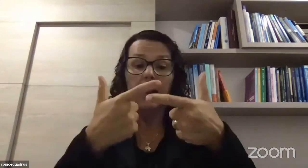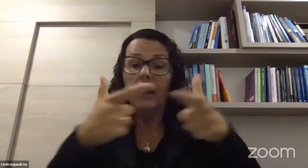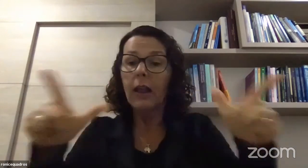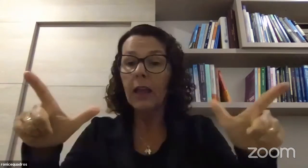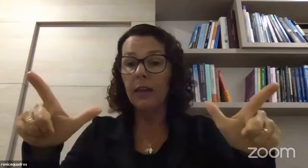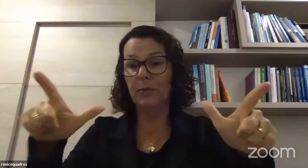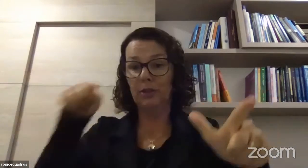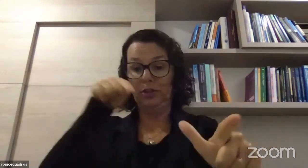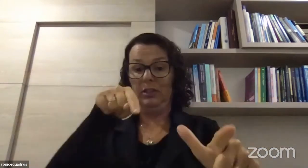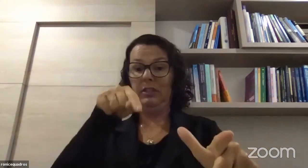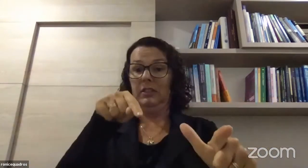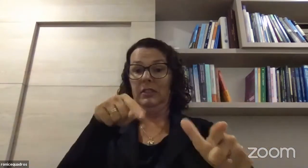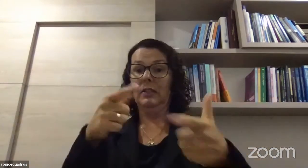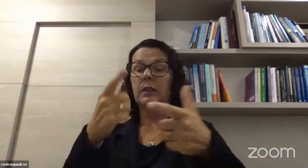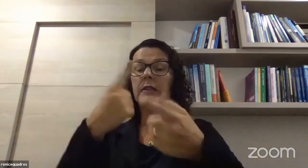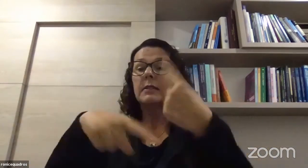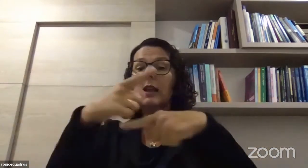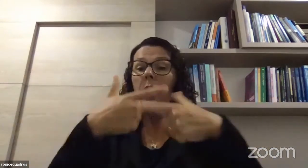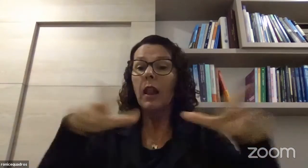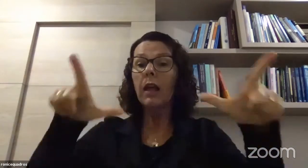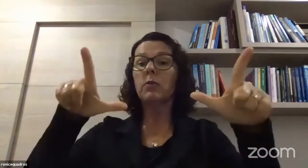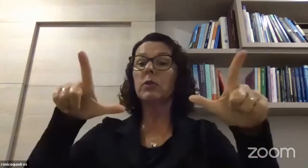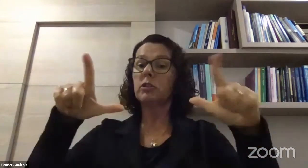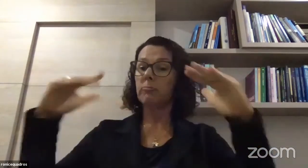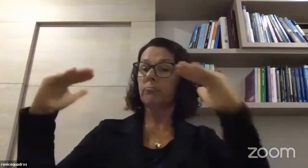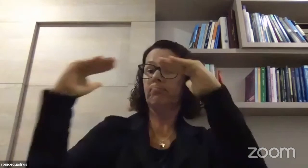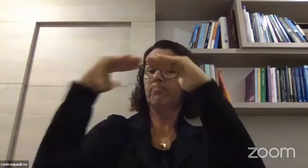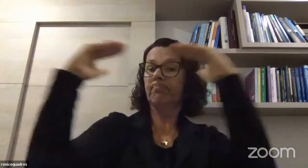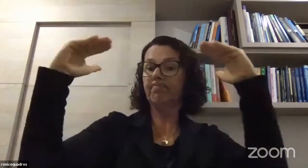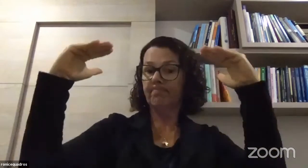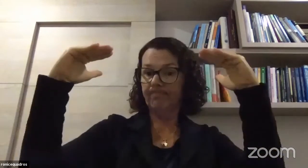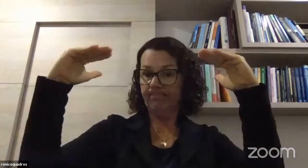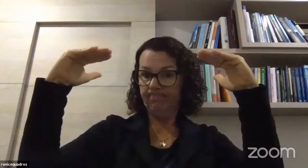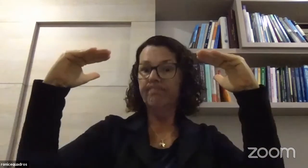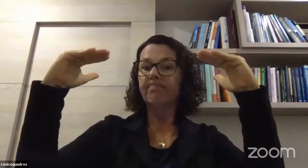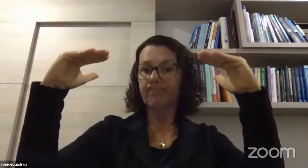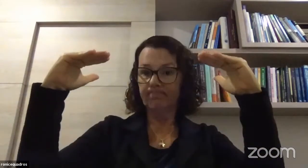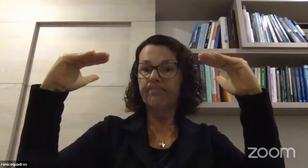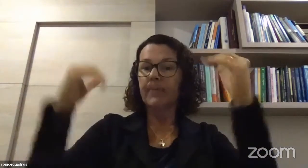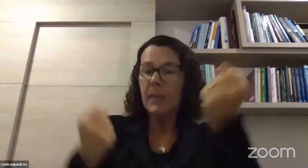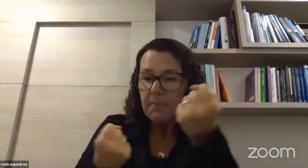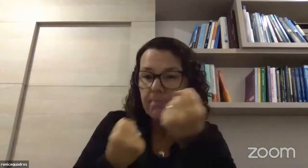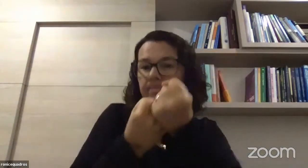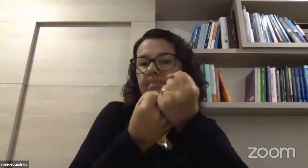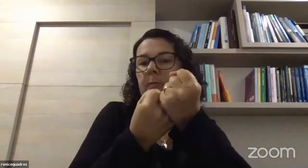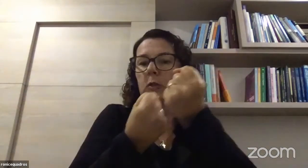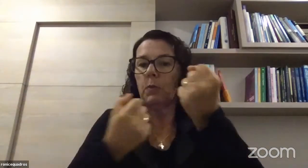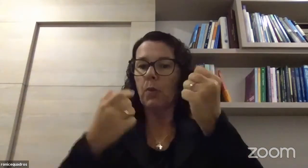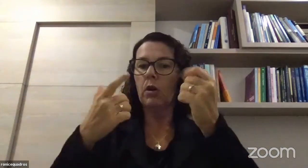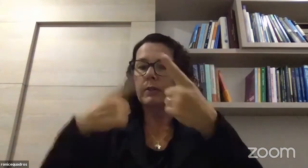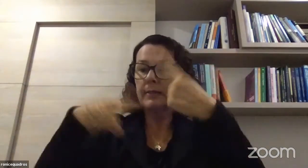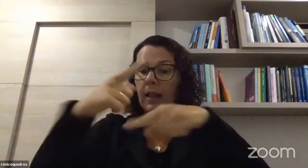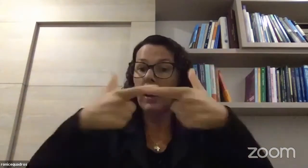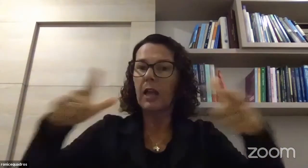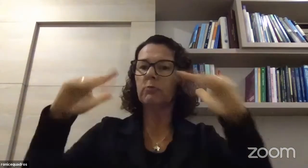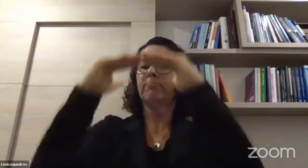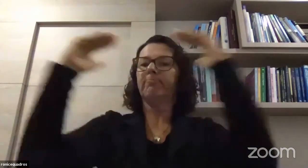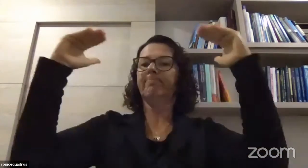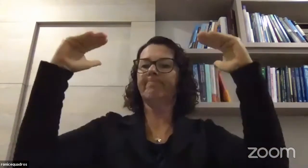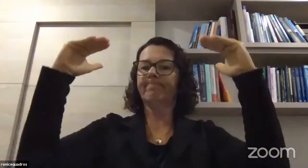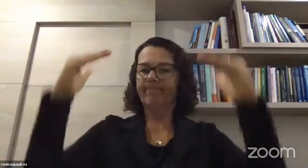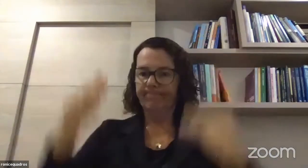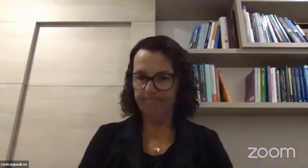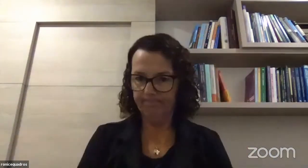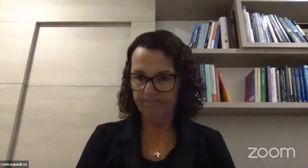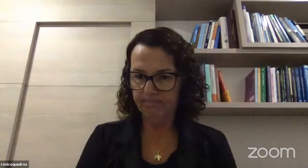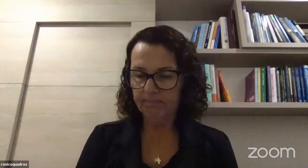And lastly, how can I use sign language as empowerment?